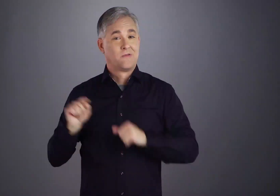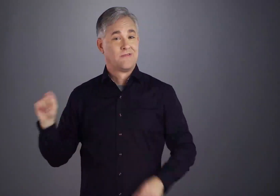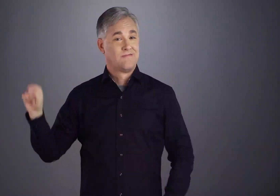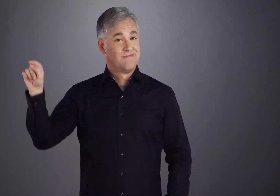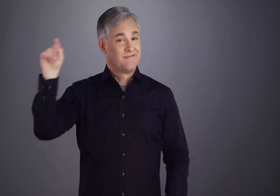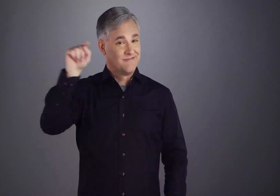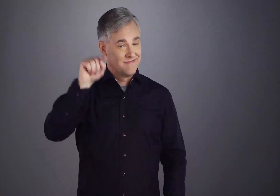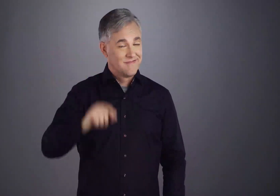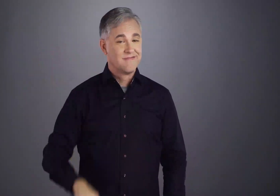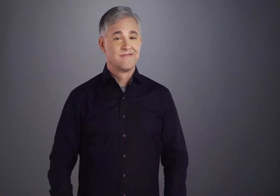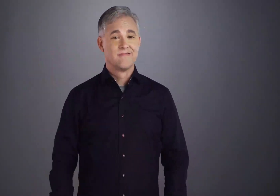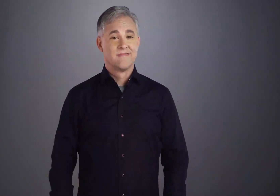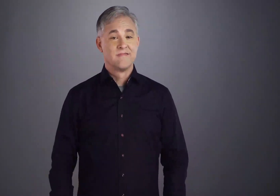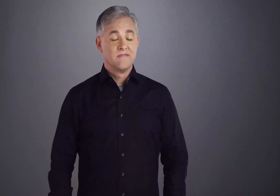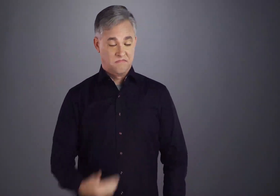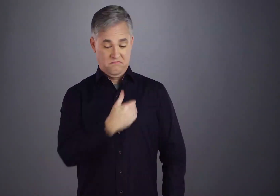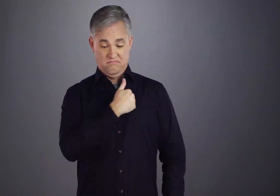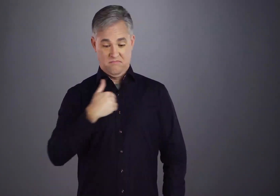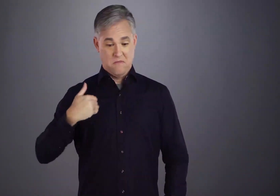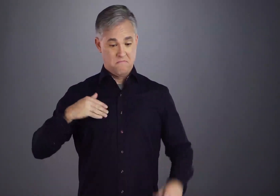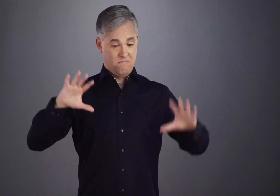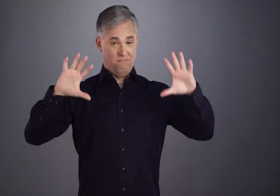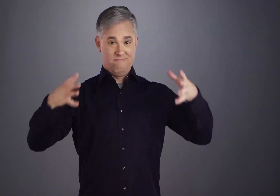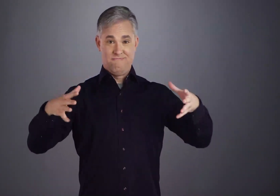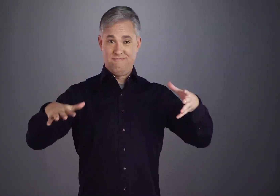same democratic evening up process is now going on.